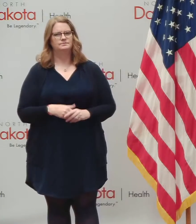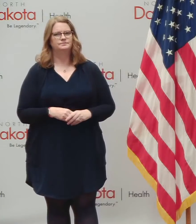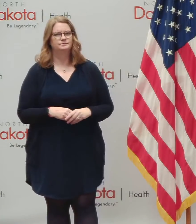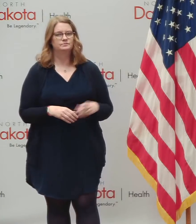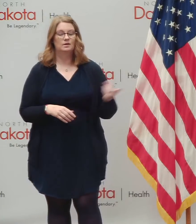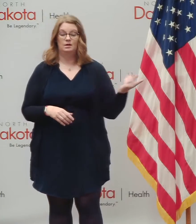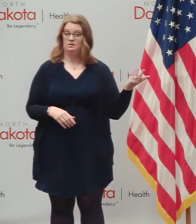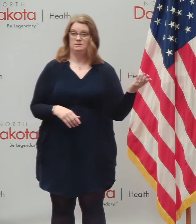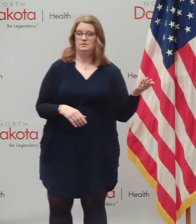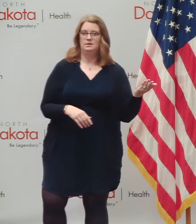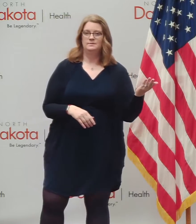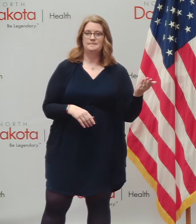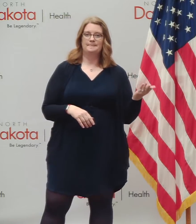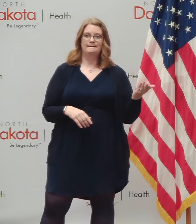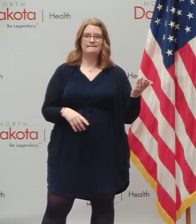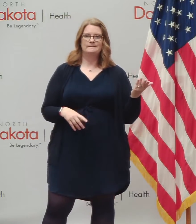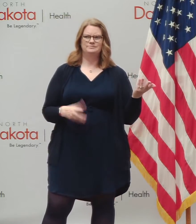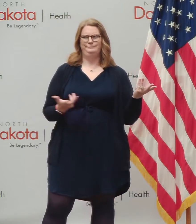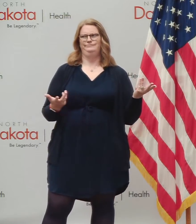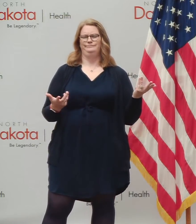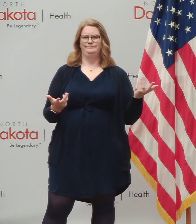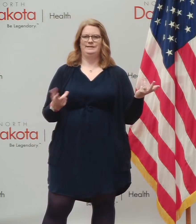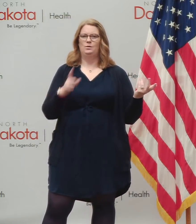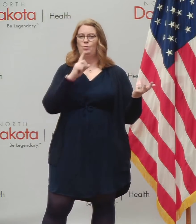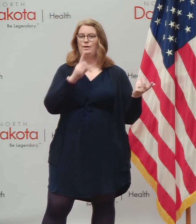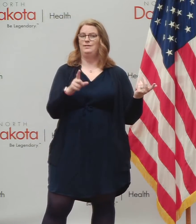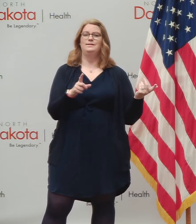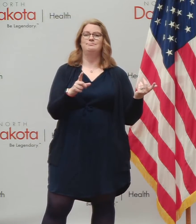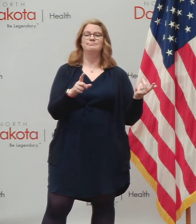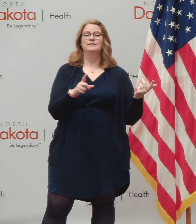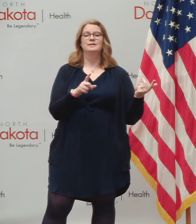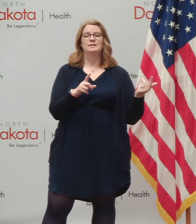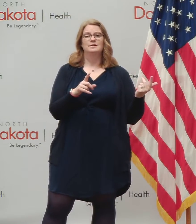Well, I think that you don't have to go any farther than